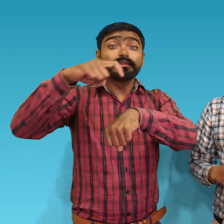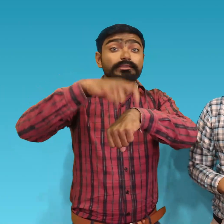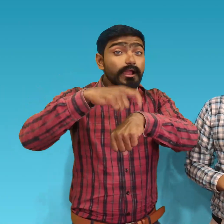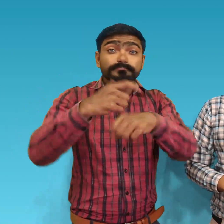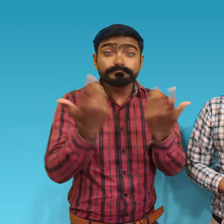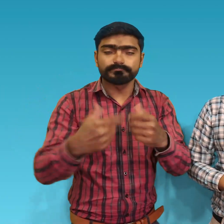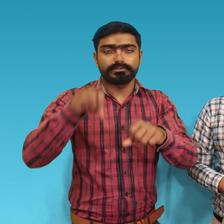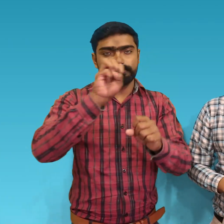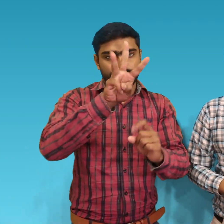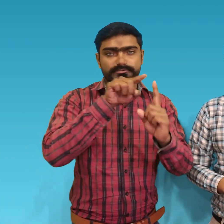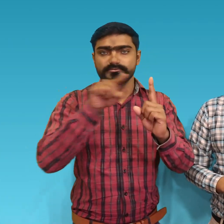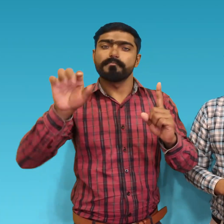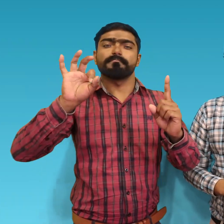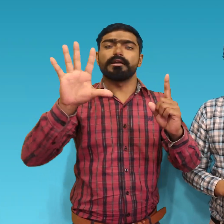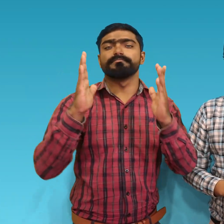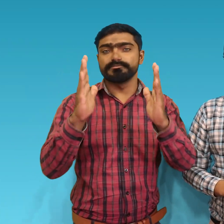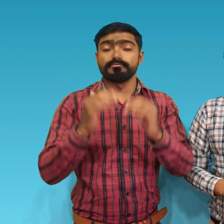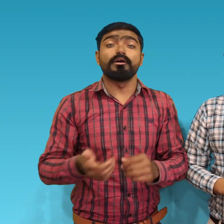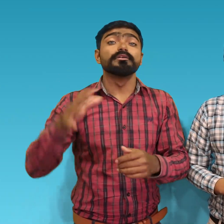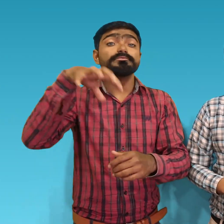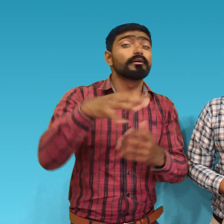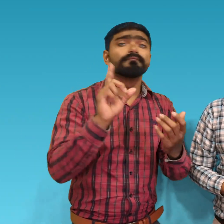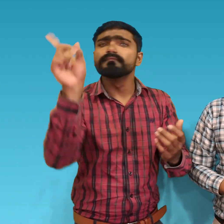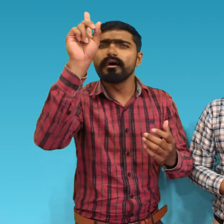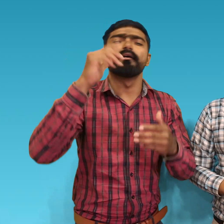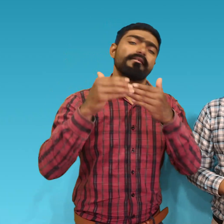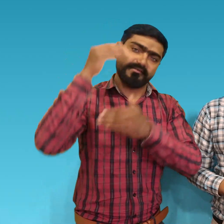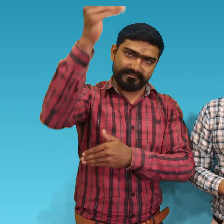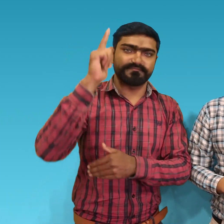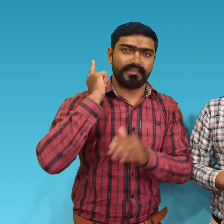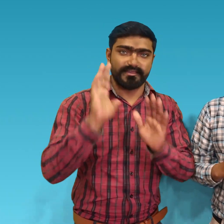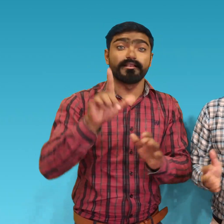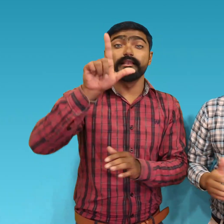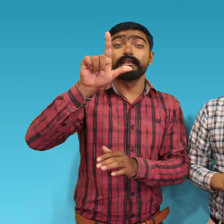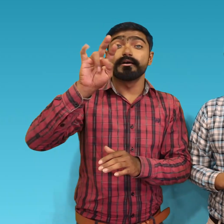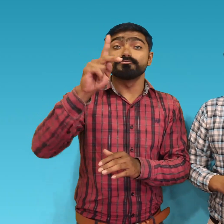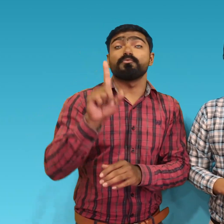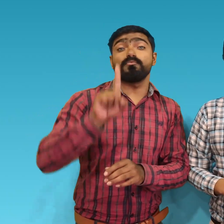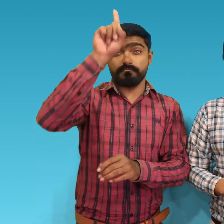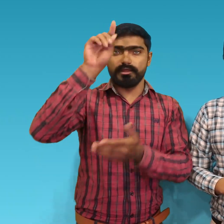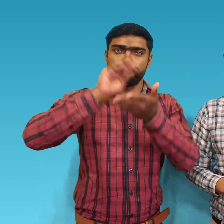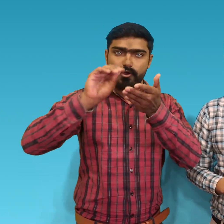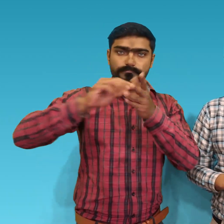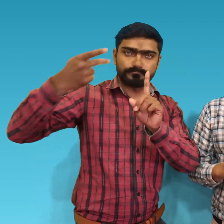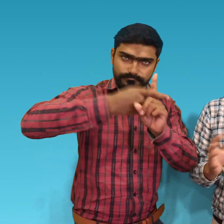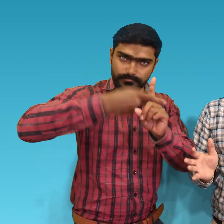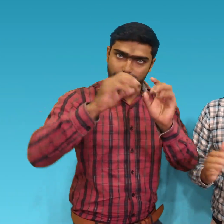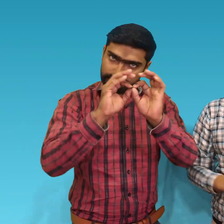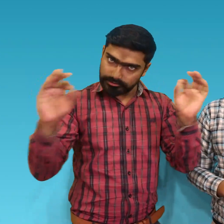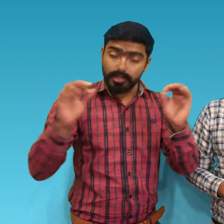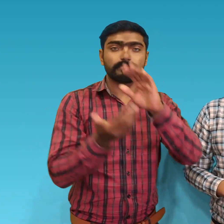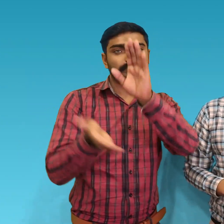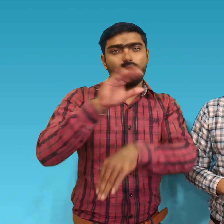The event will take place from 3 p.m. to 5 p.m. There's a link in the description that you can use to sign yourself up. And once we have